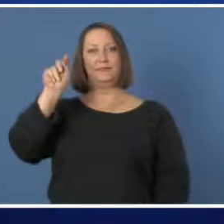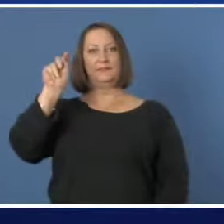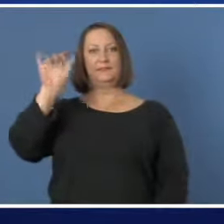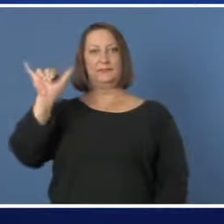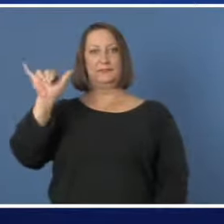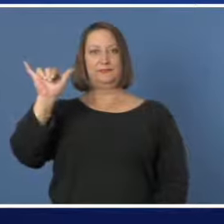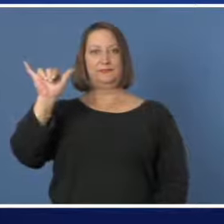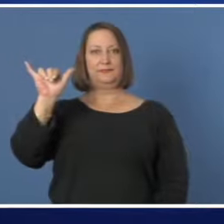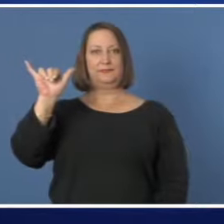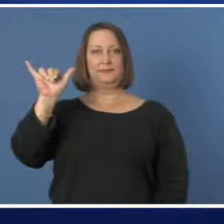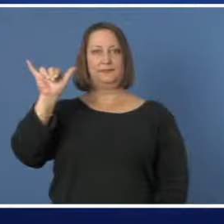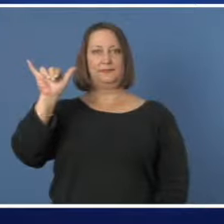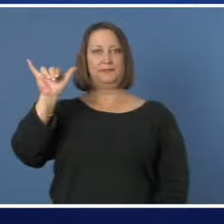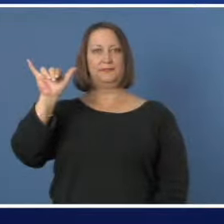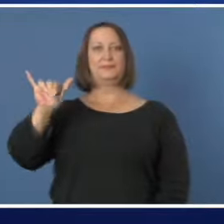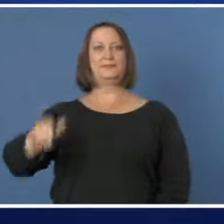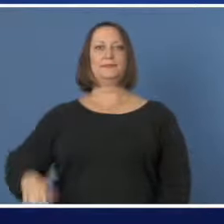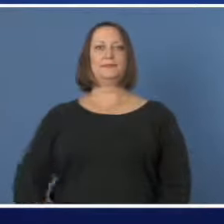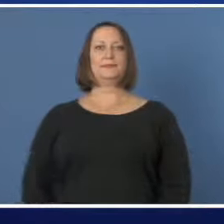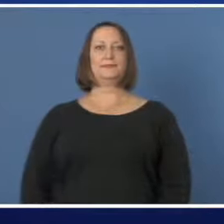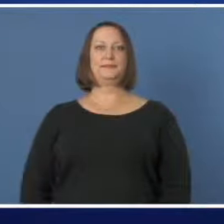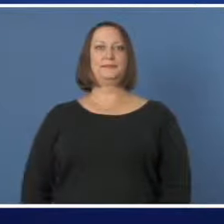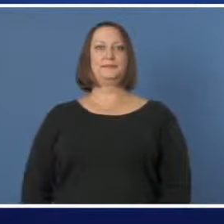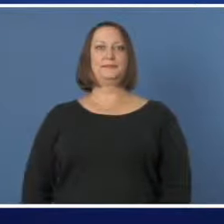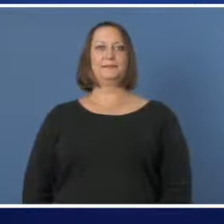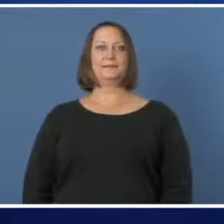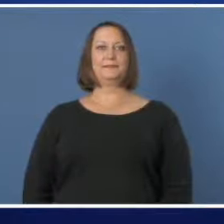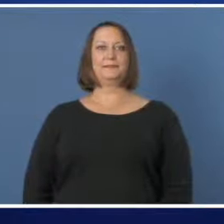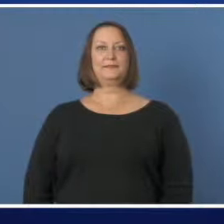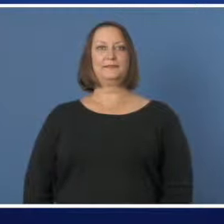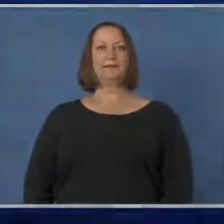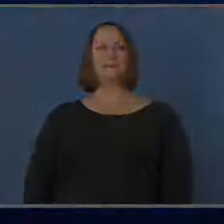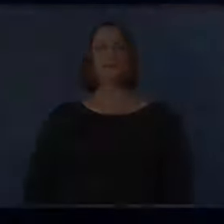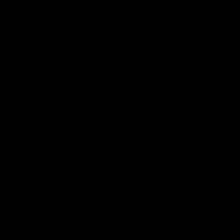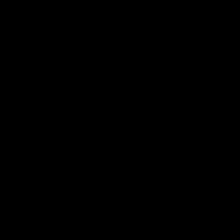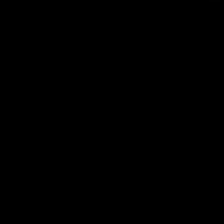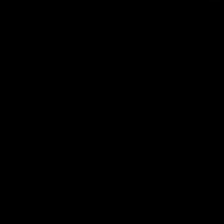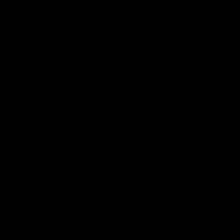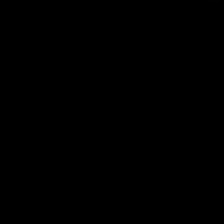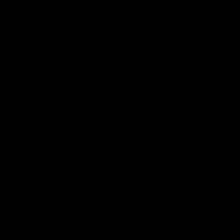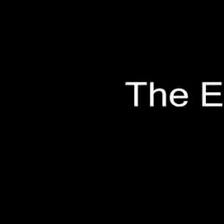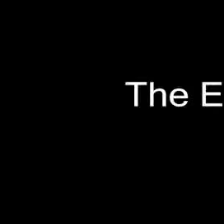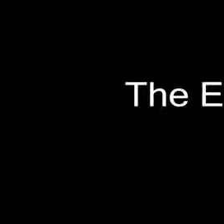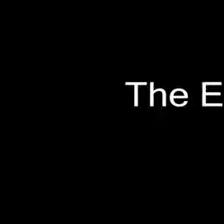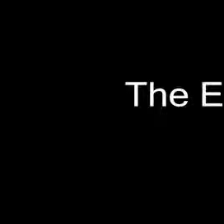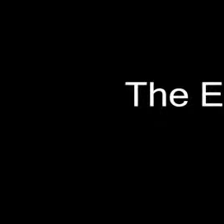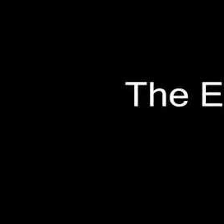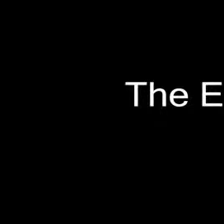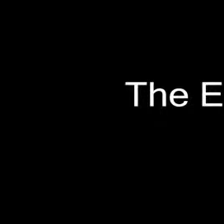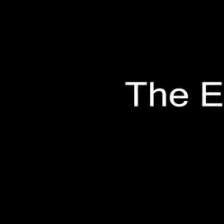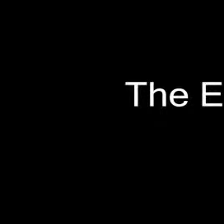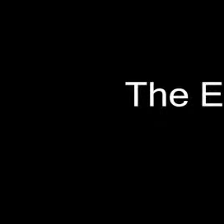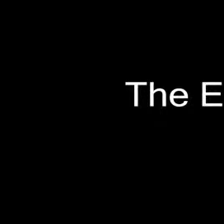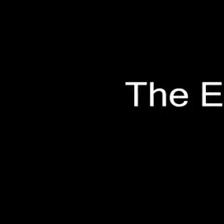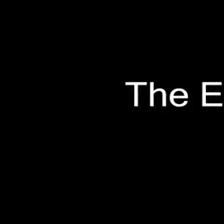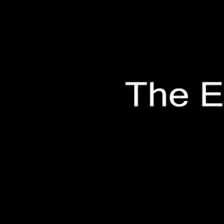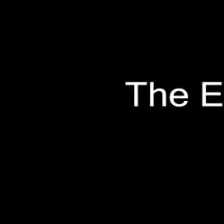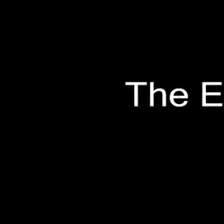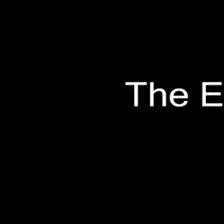-247-247-247-247